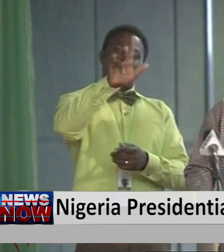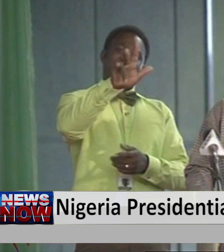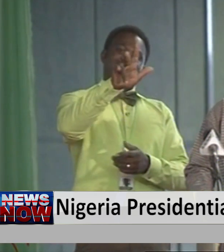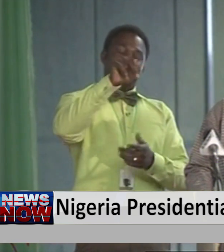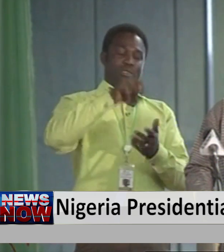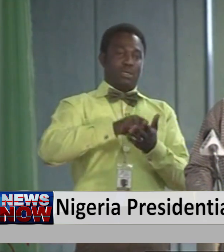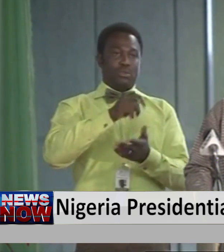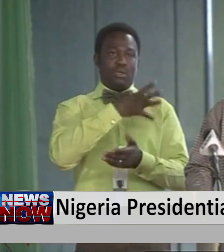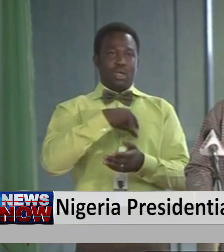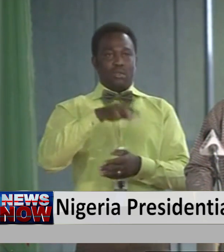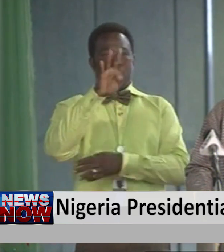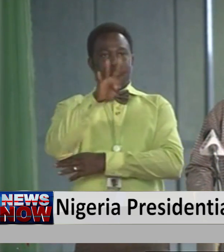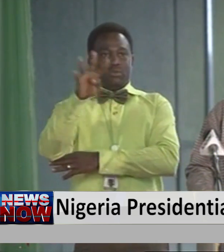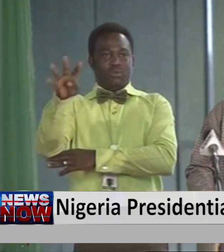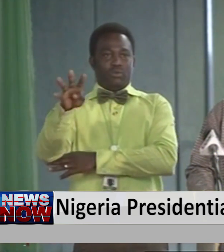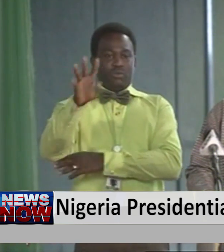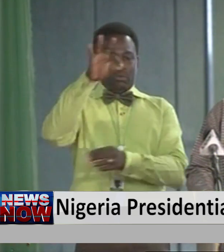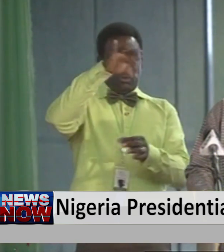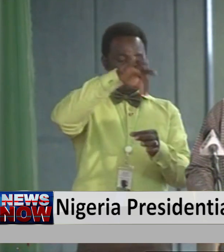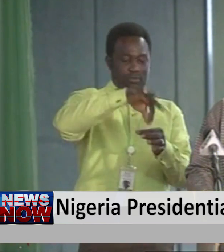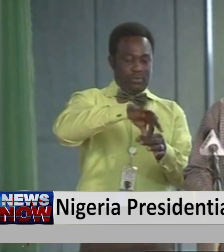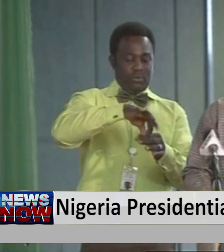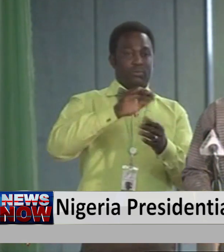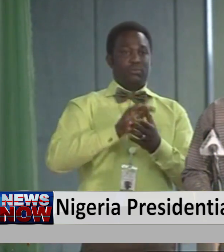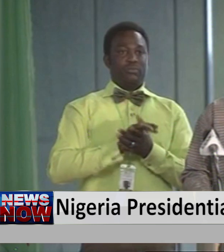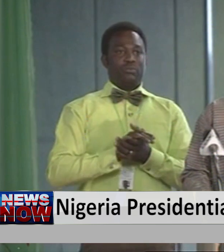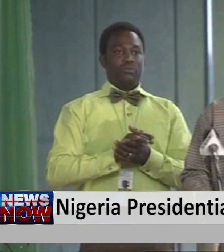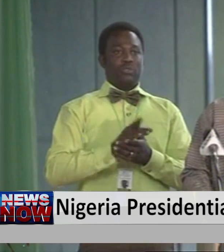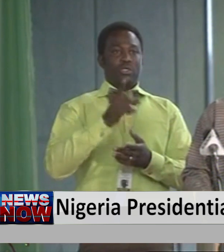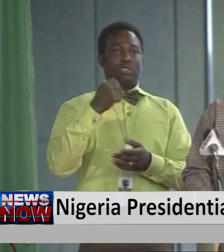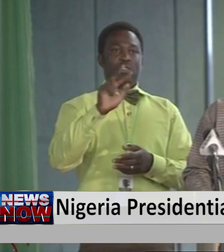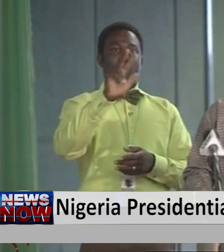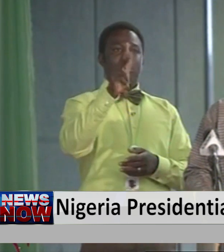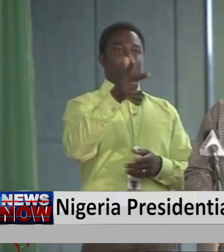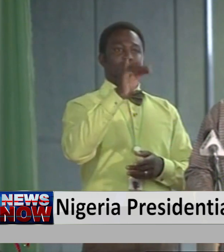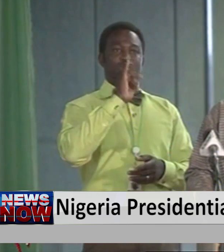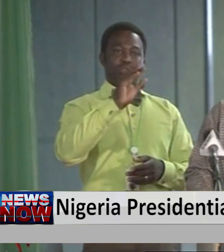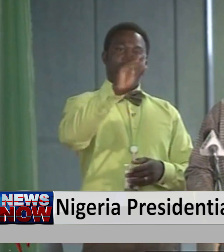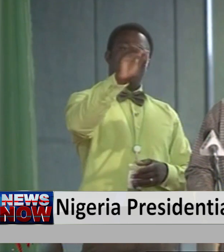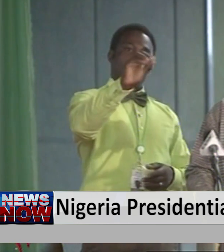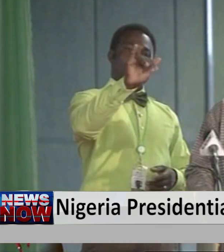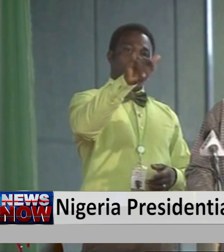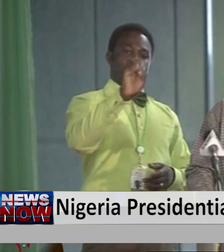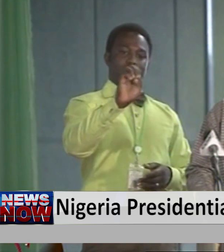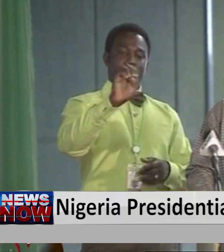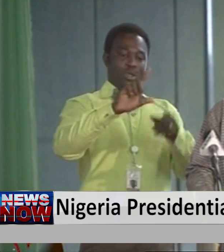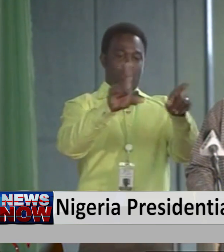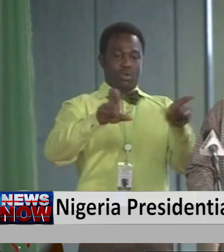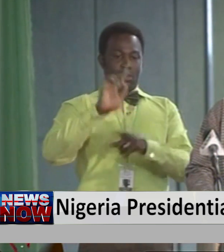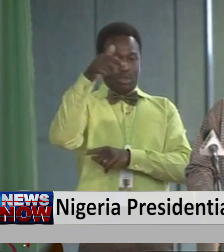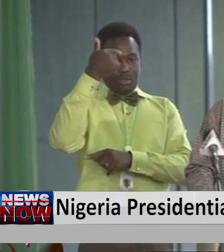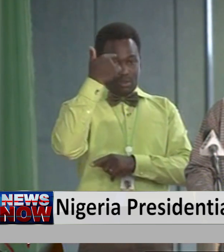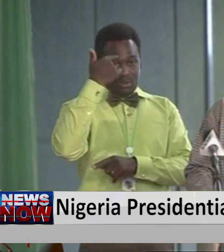3,044 votes. The third is Oye local government,